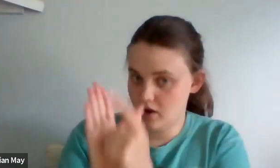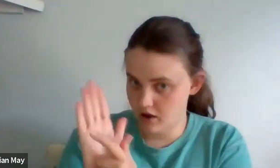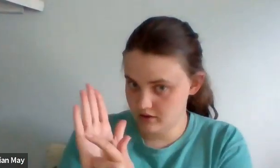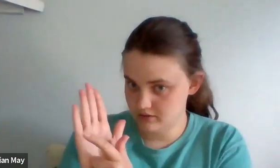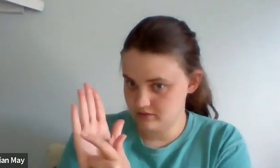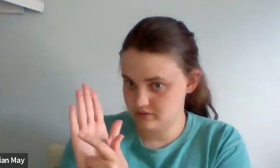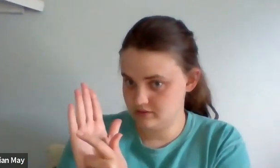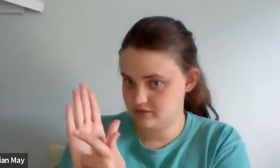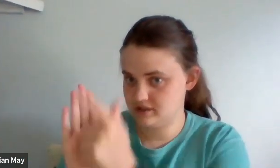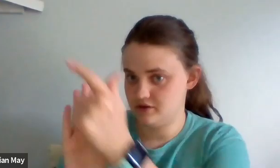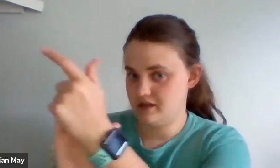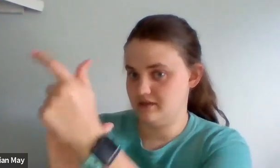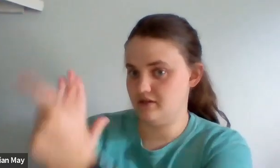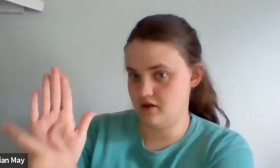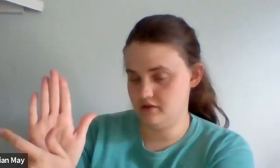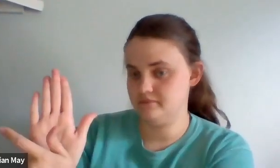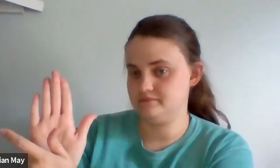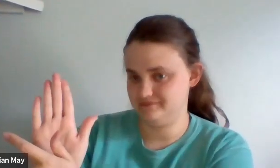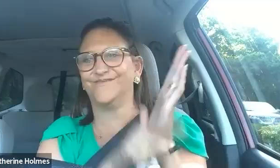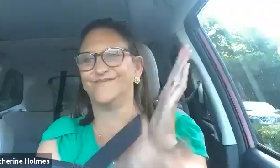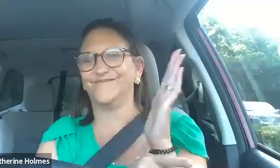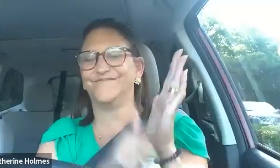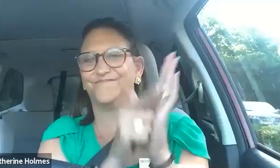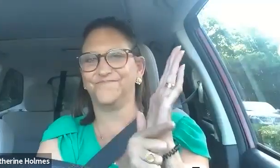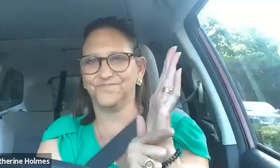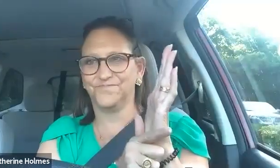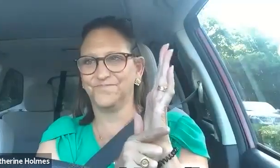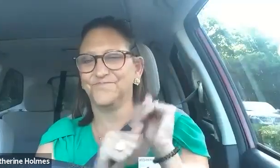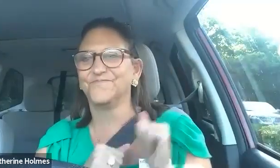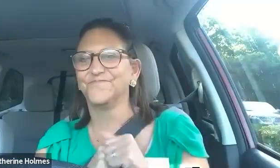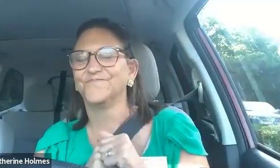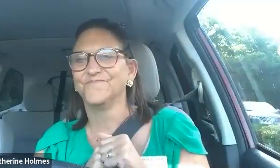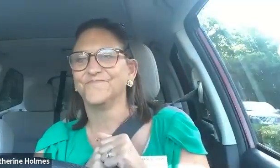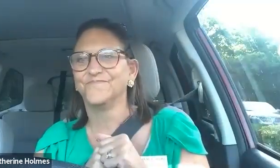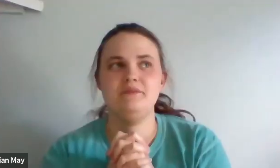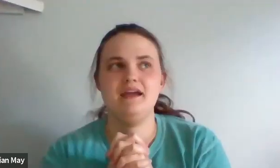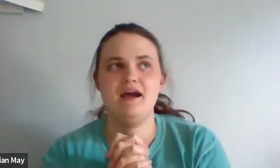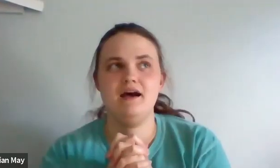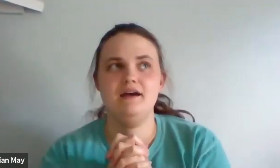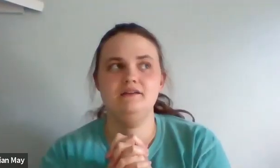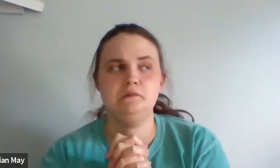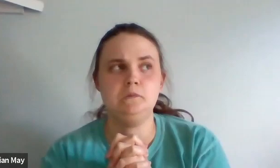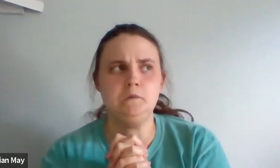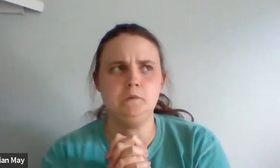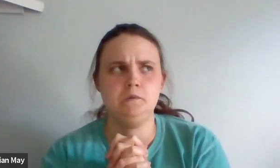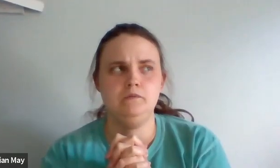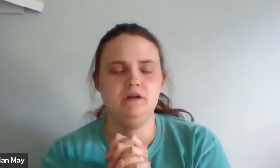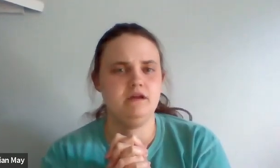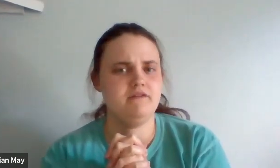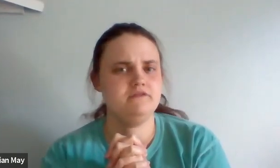sister-in-law. So in-law. And then we had, what do we have after